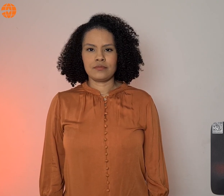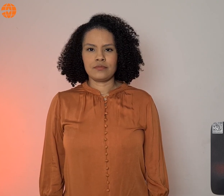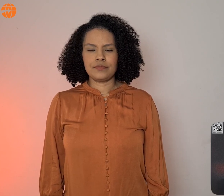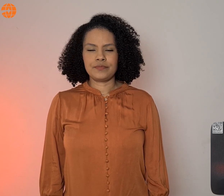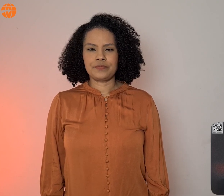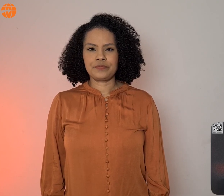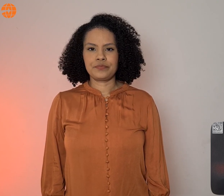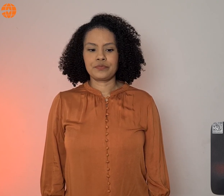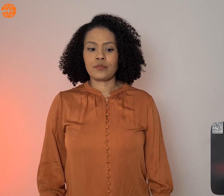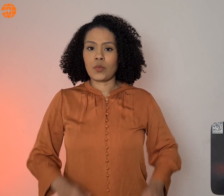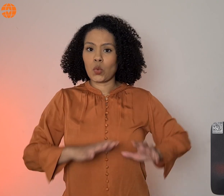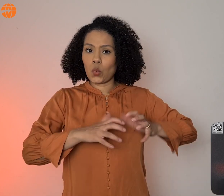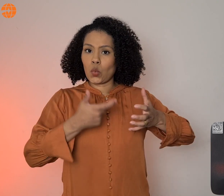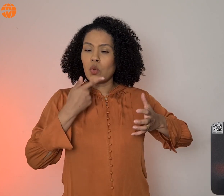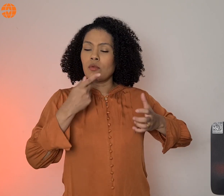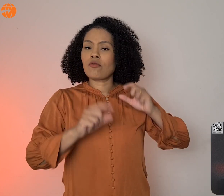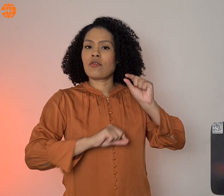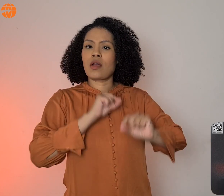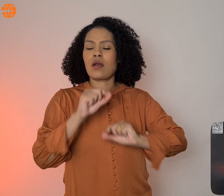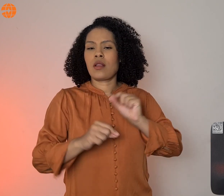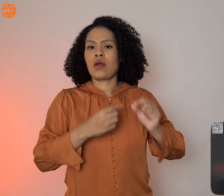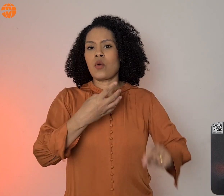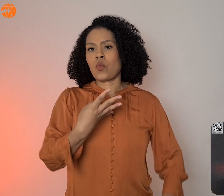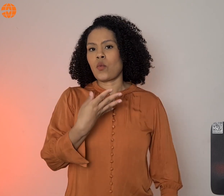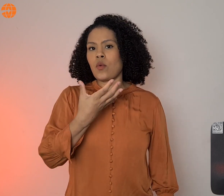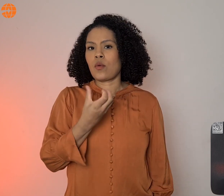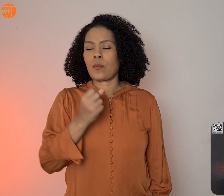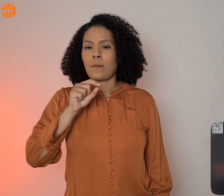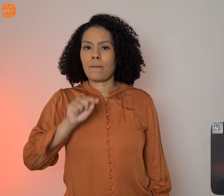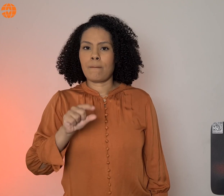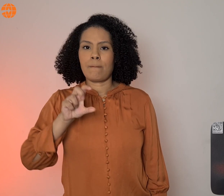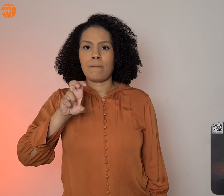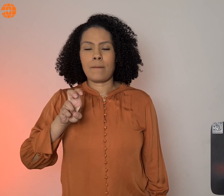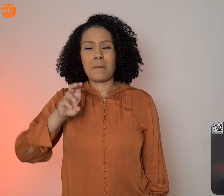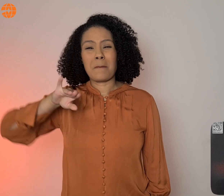of the galaxy that we can see. eles dizem que nós temos